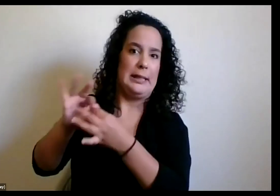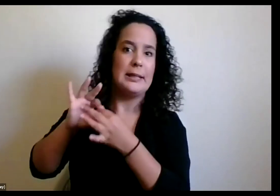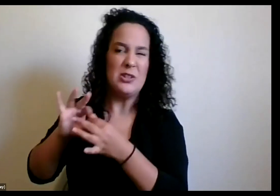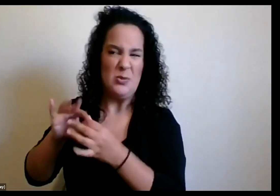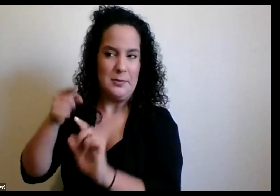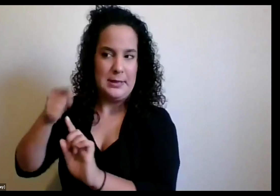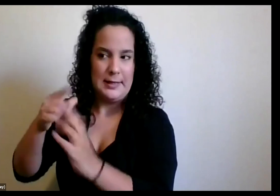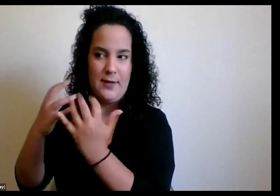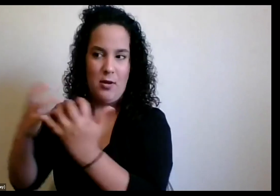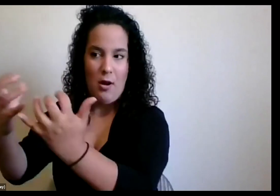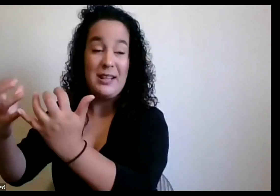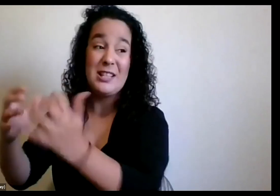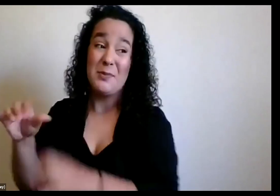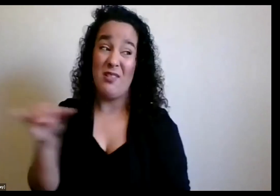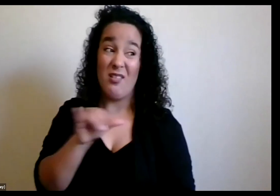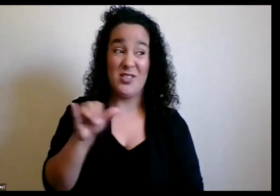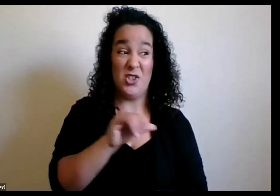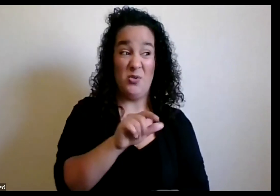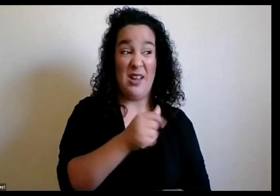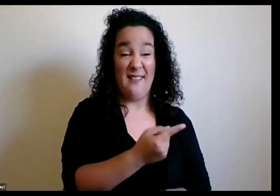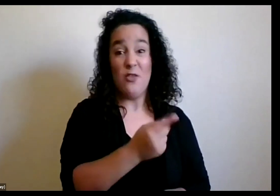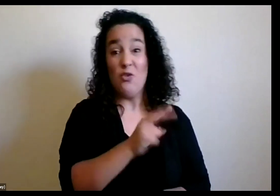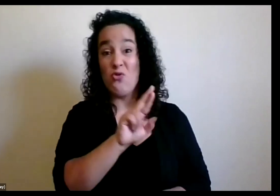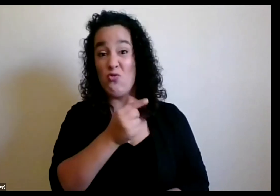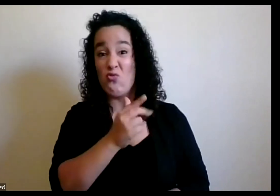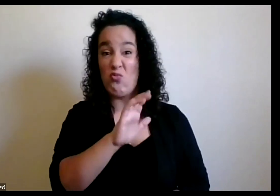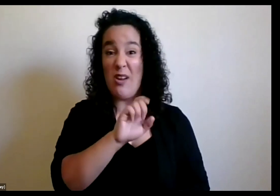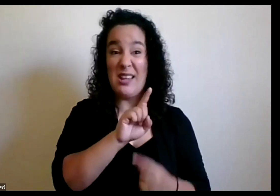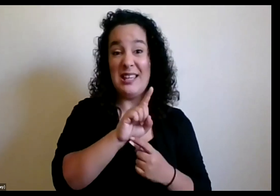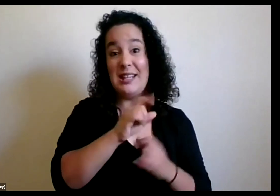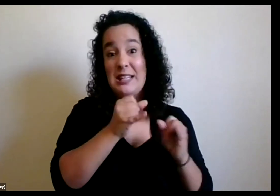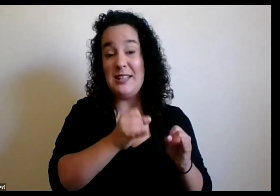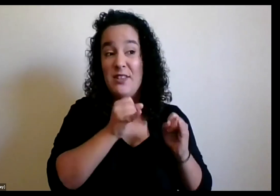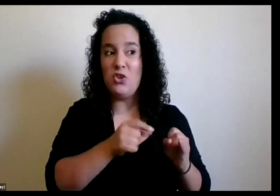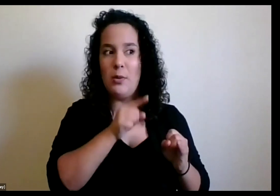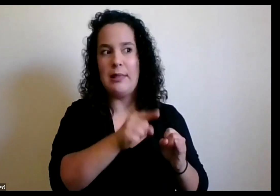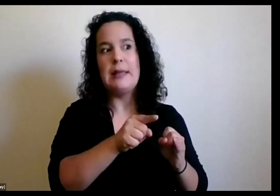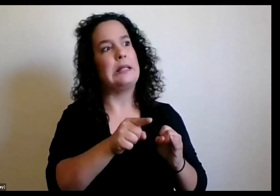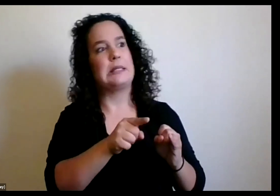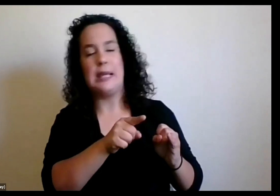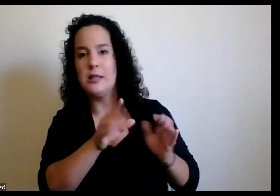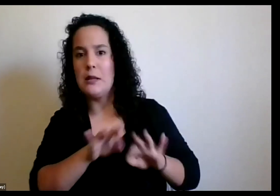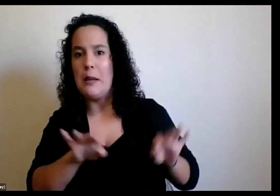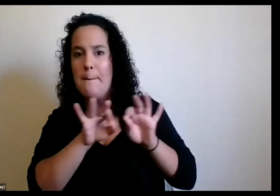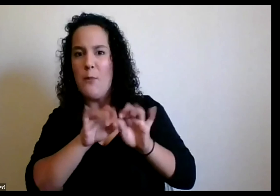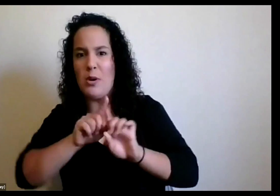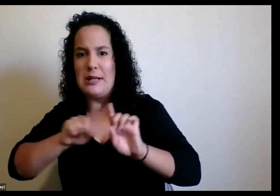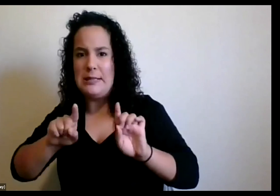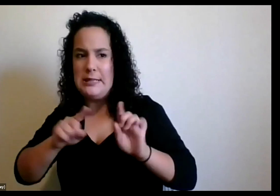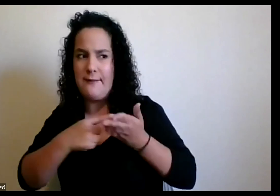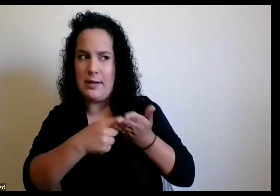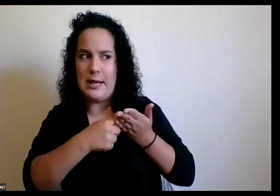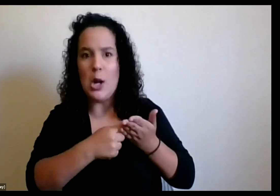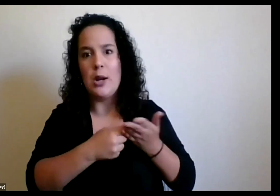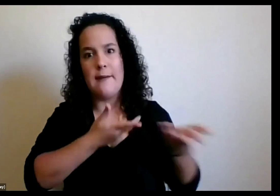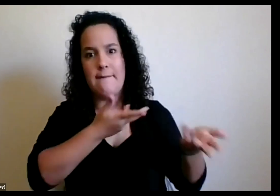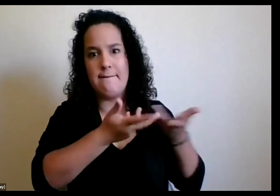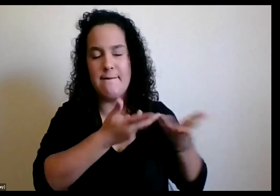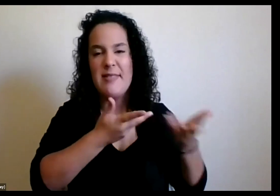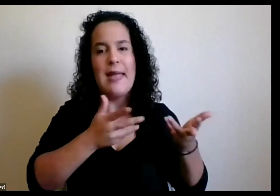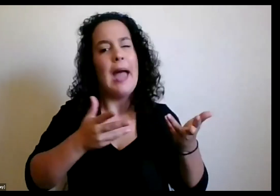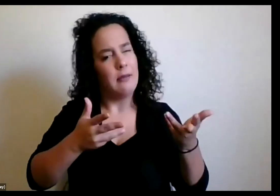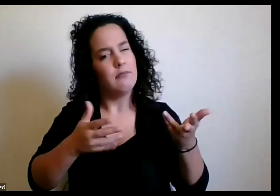individualists and very few equity enthusiasts, and we can size that up. But knowing that the state is using a cohesive narrative frame with segment